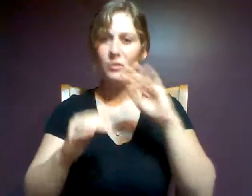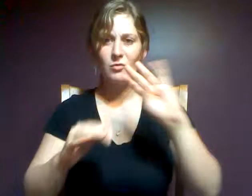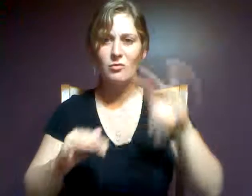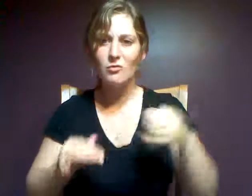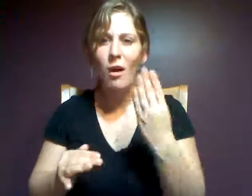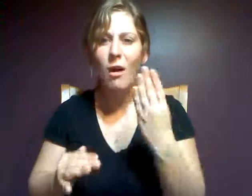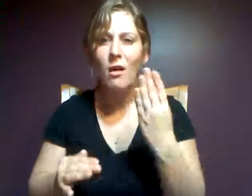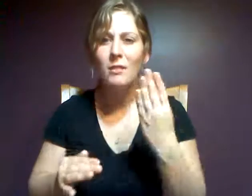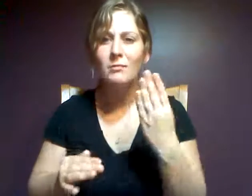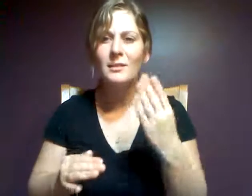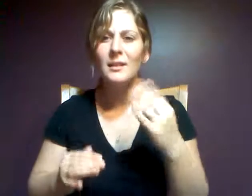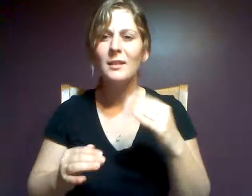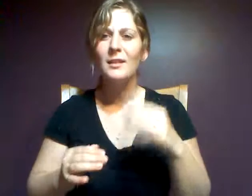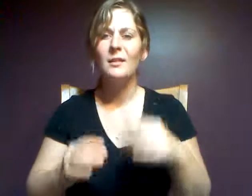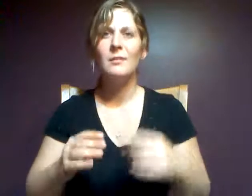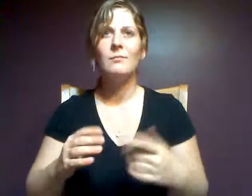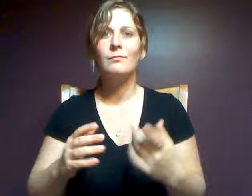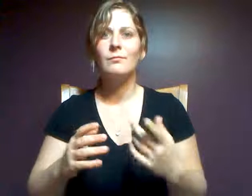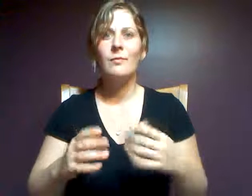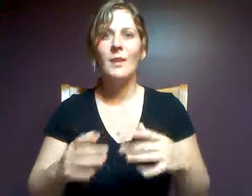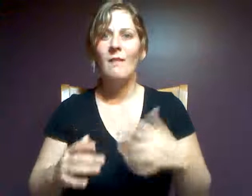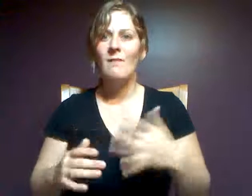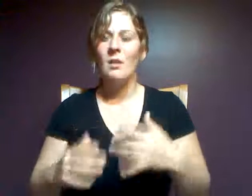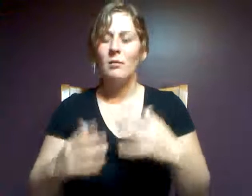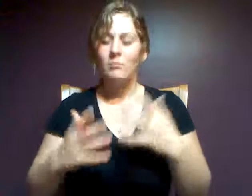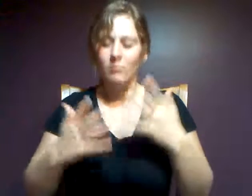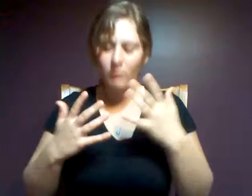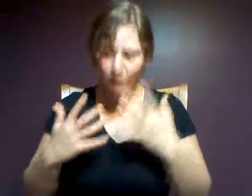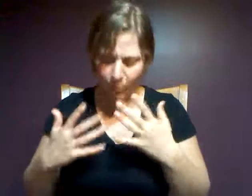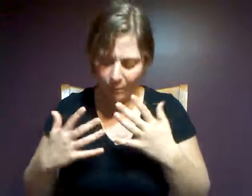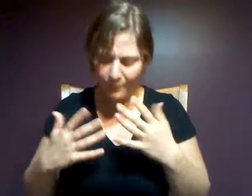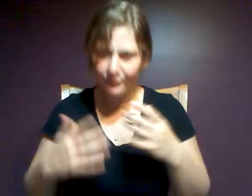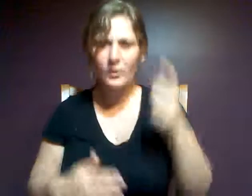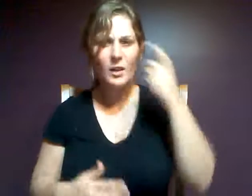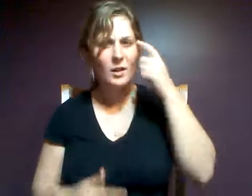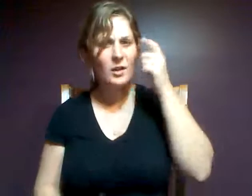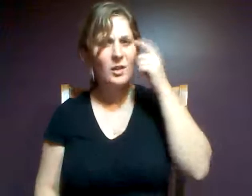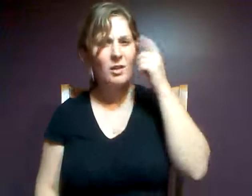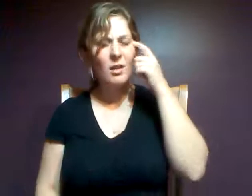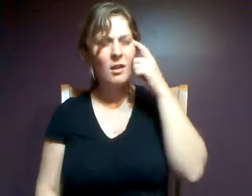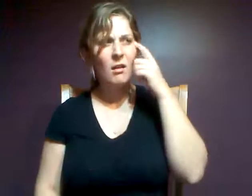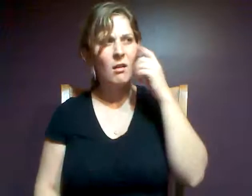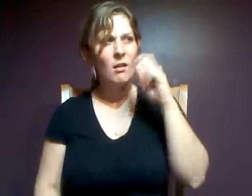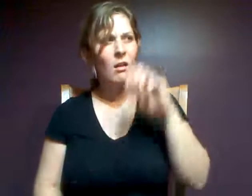Have a think about what this is doing to our economy. If we could overcome this, what that opportunity looks